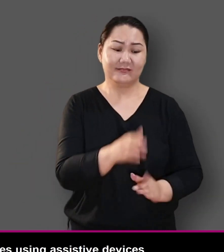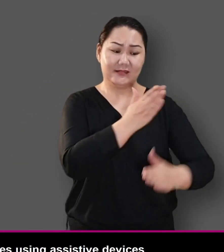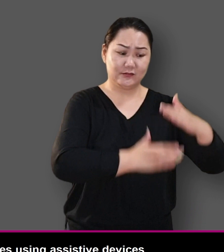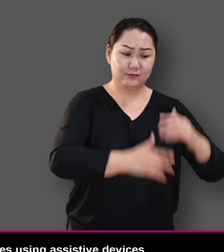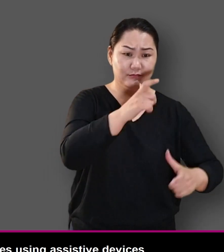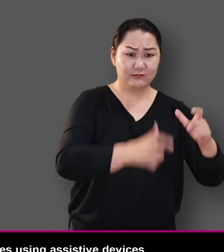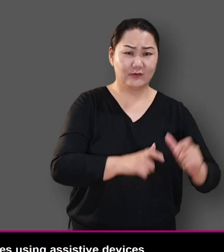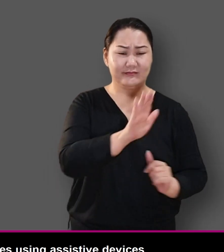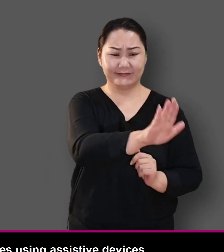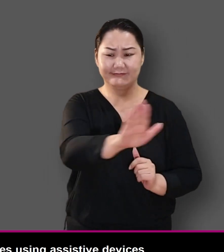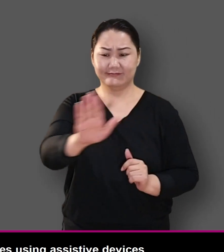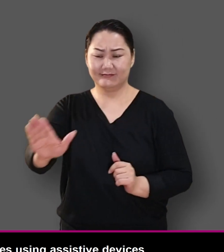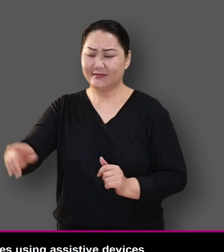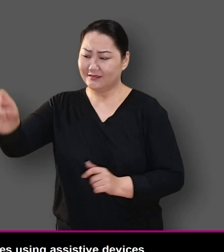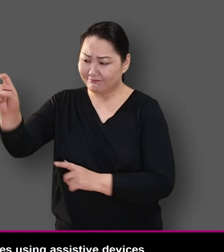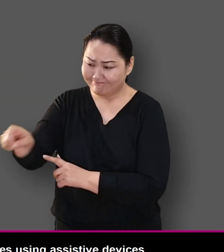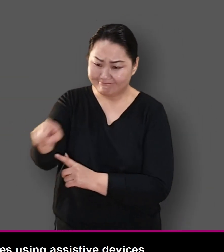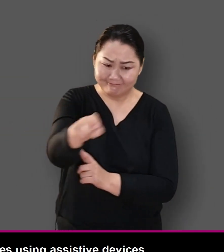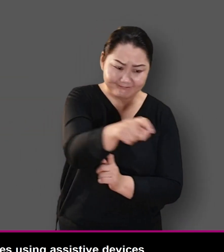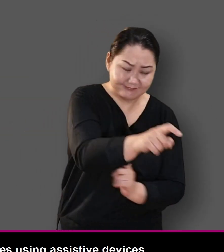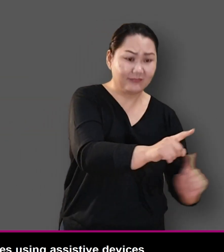People with disabilities using assistive devices